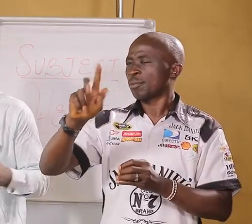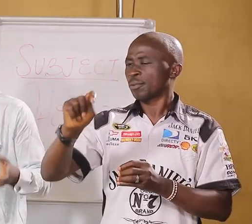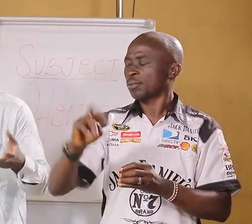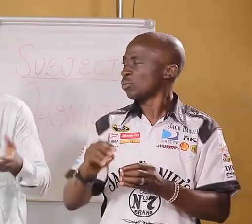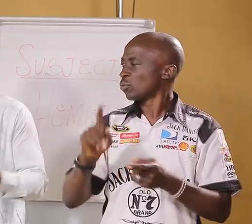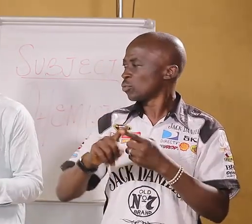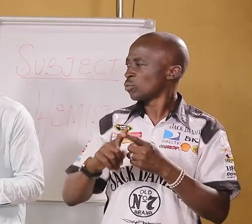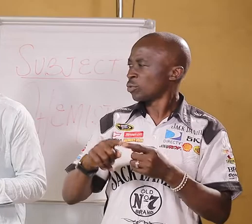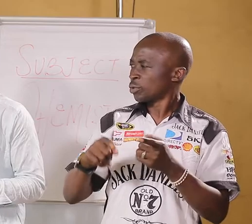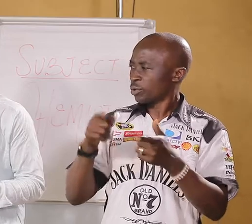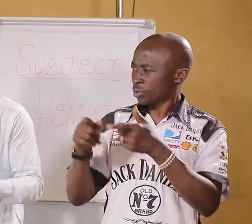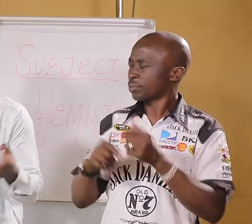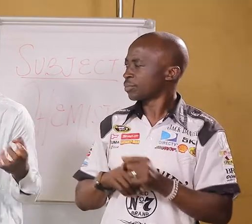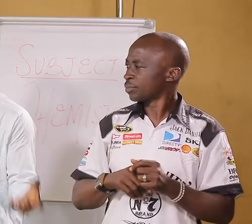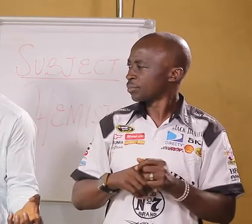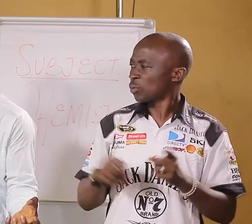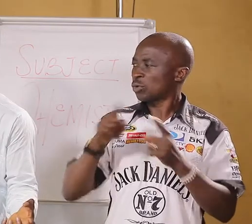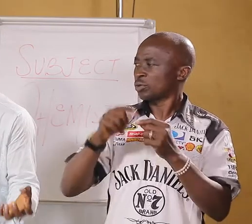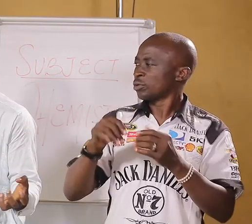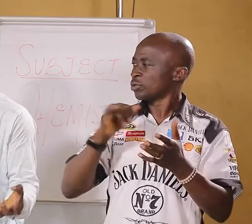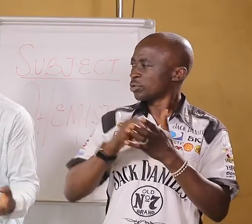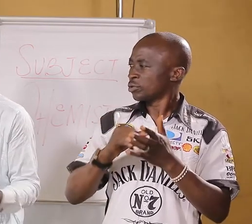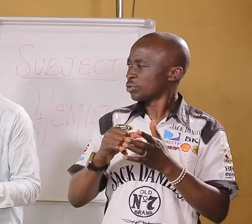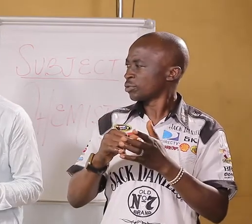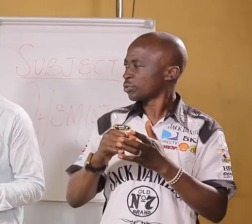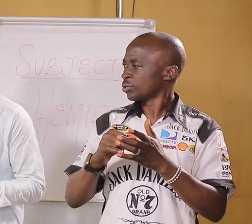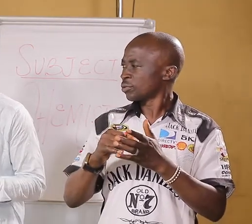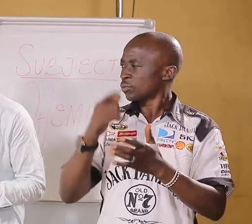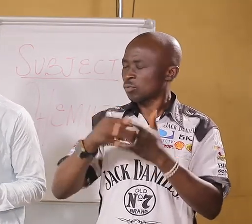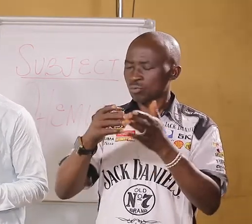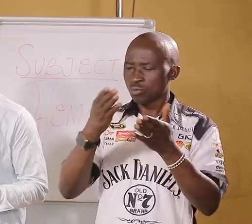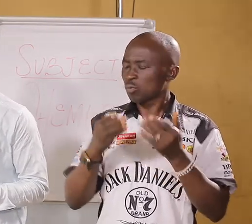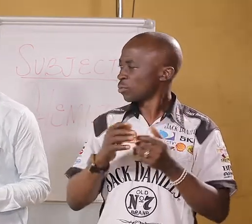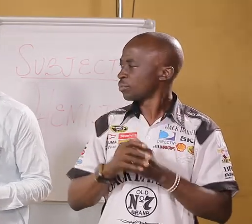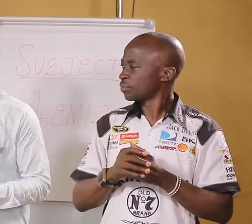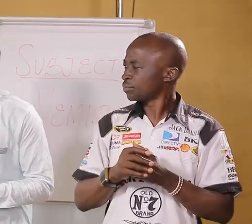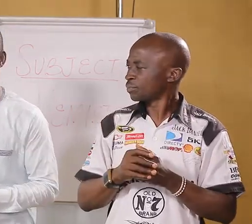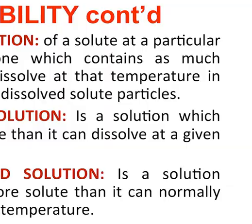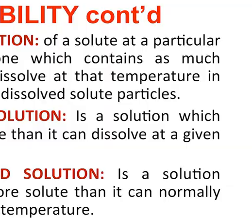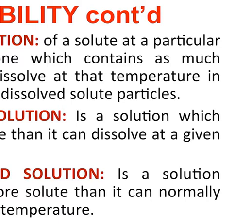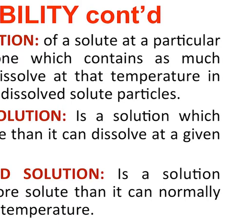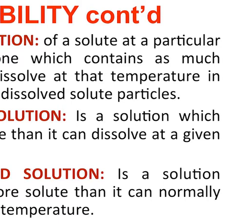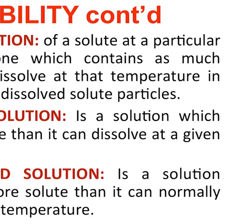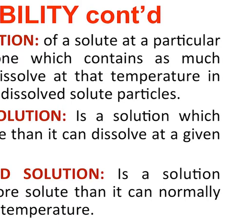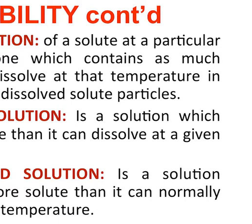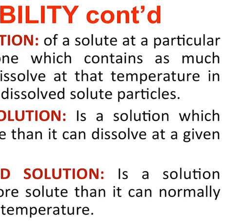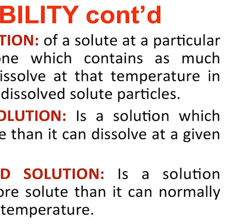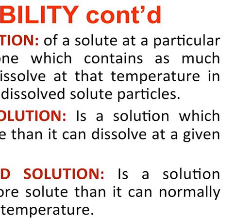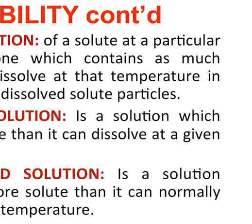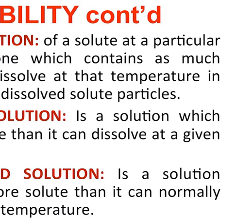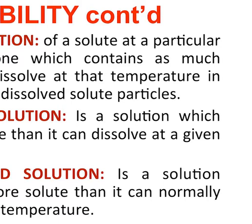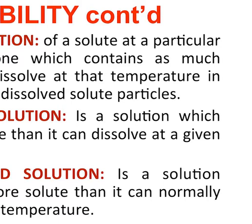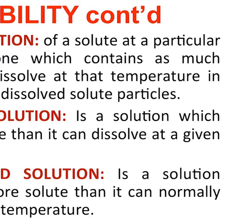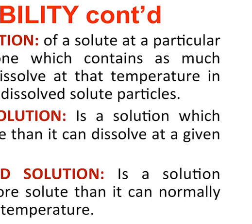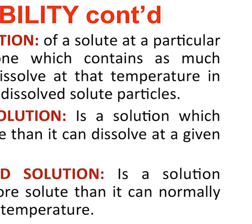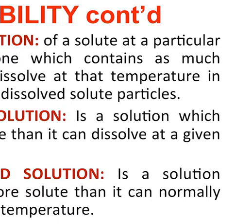solution until when it is saturated. So we have less solute in unsaturated solution. And finally, supersaturated solution